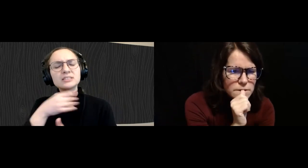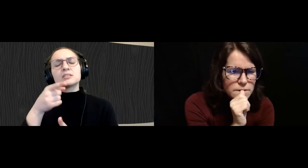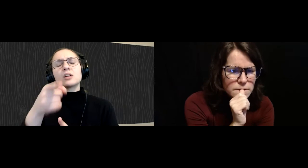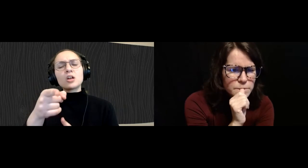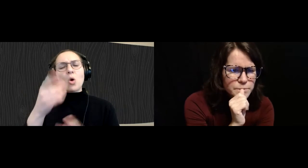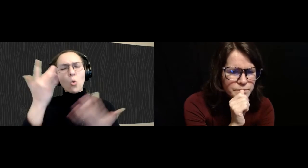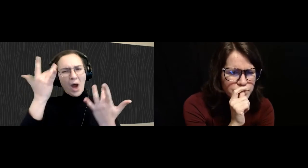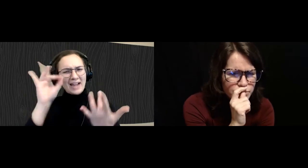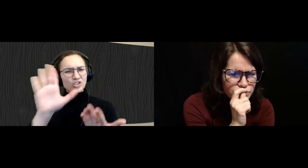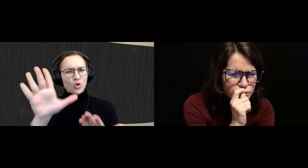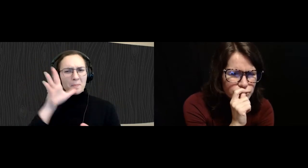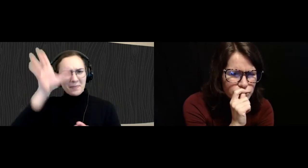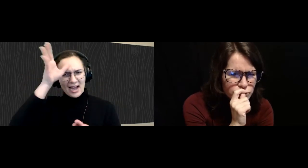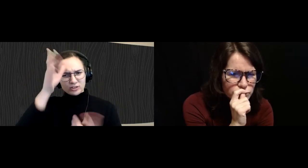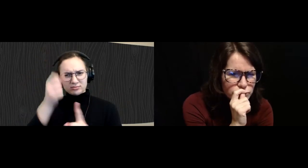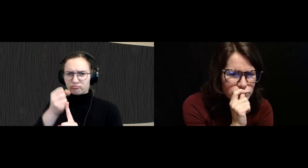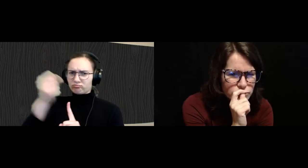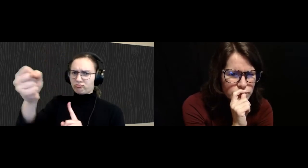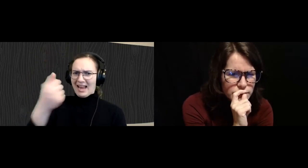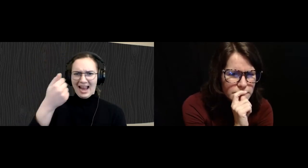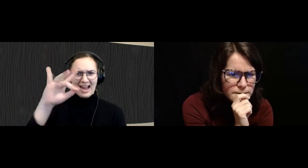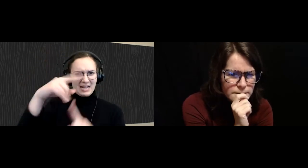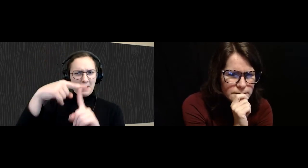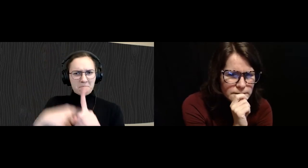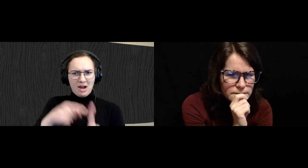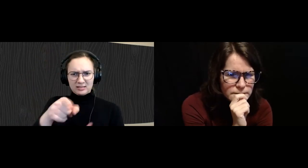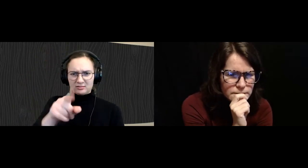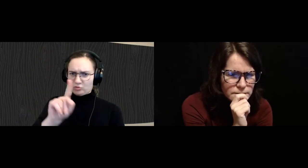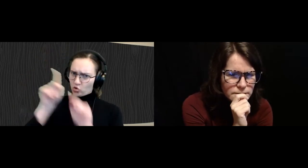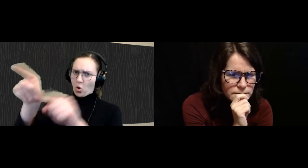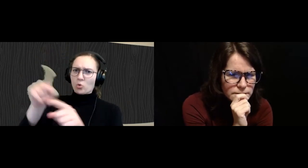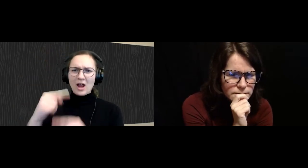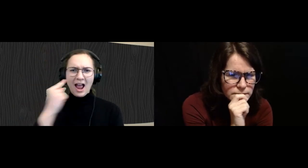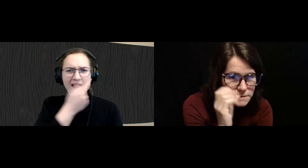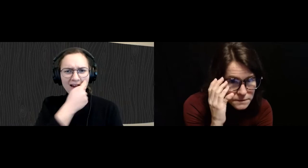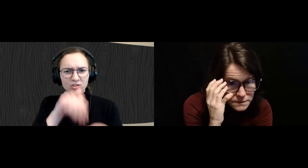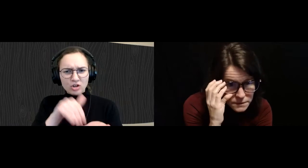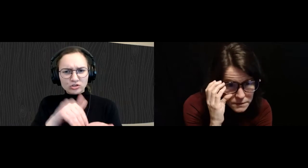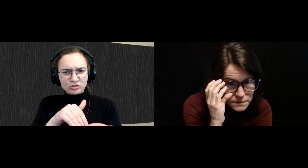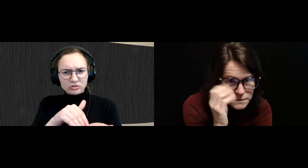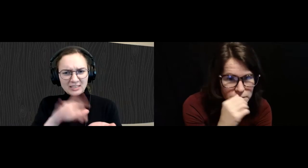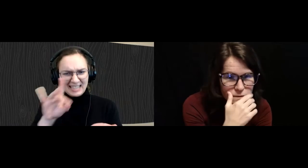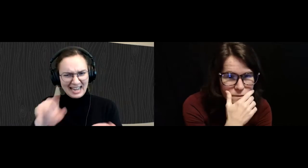Mm-hmm. So I'm curious, why did your parents take you to the eye doctor at 18 months old?